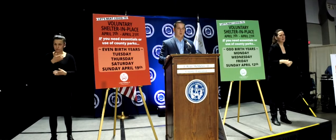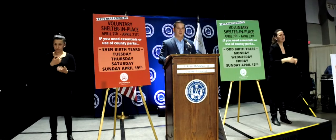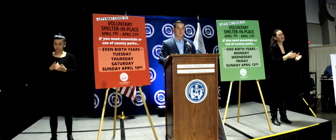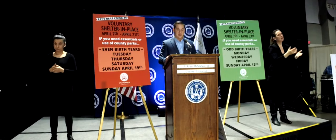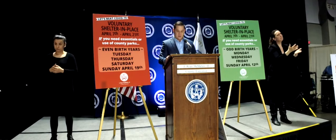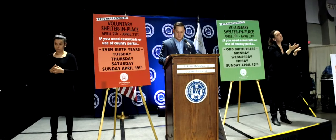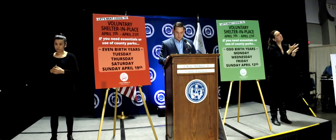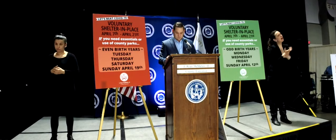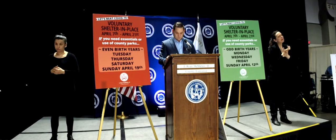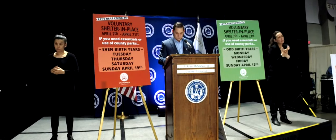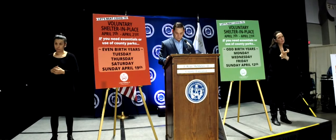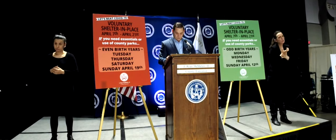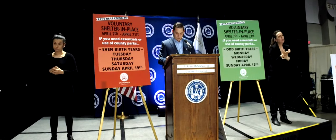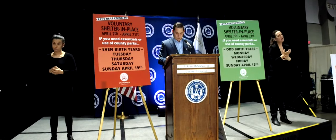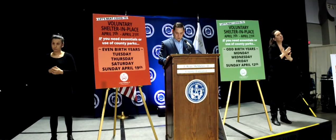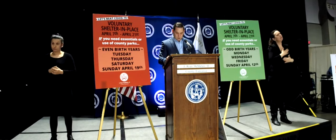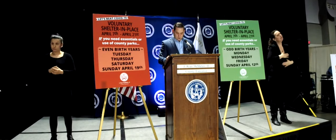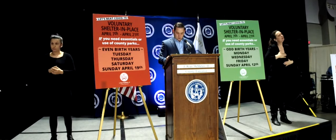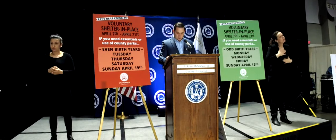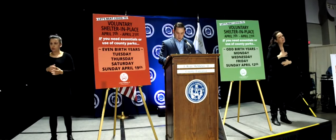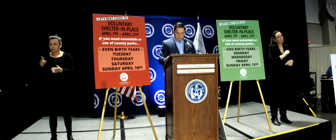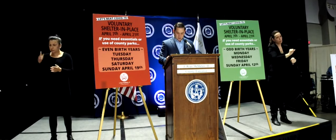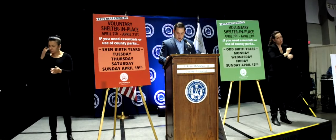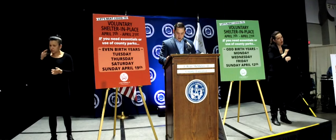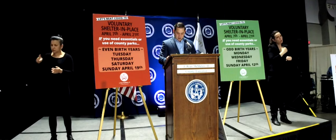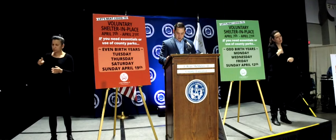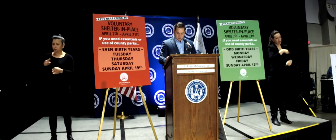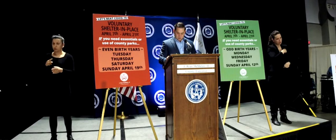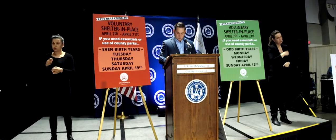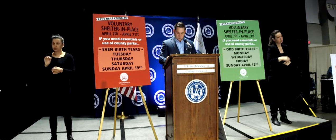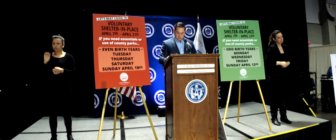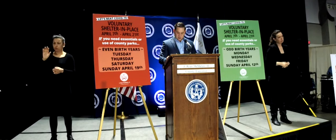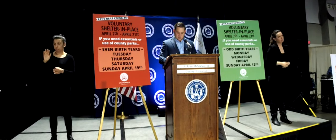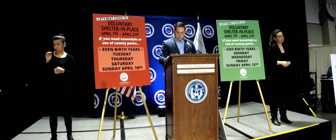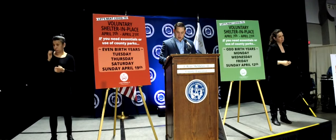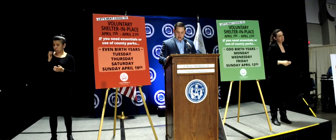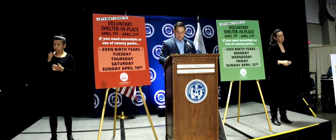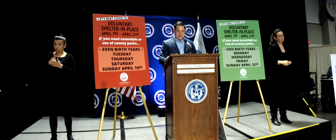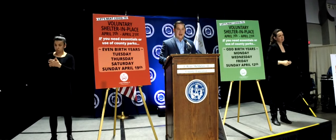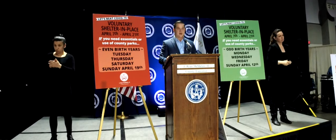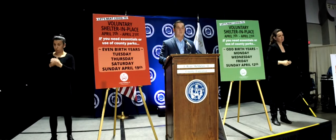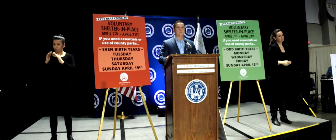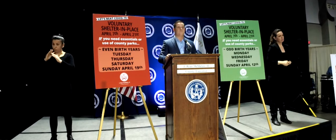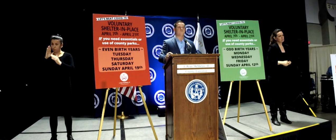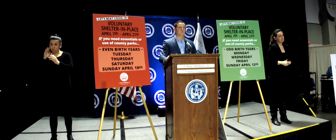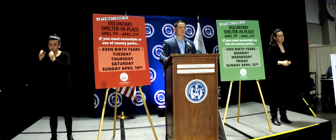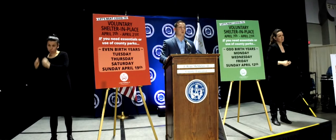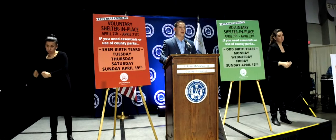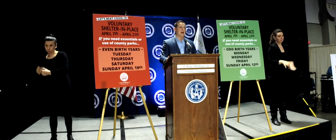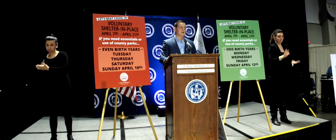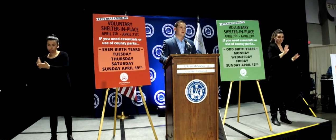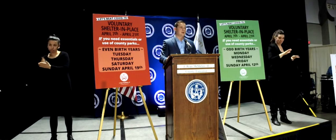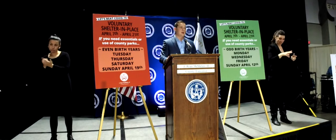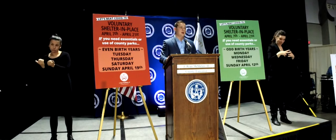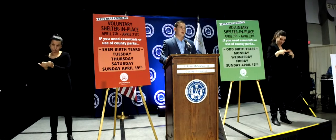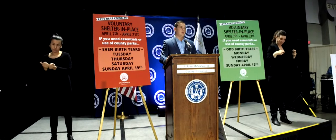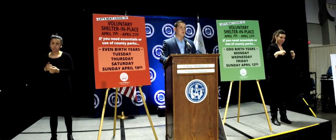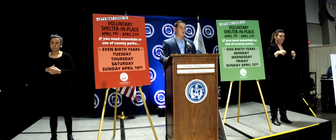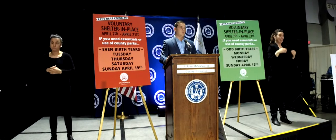to work with us on this. Certainly, we look at data. We look at